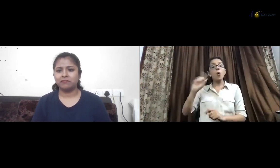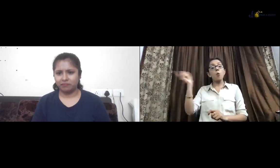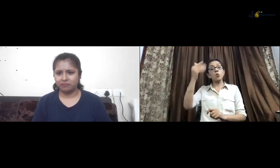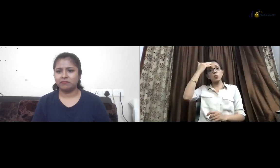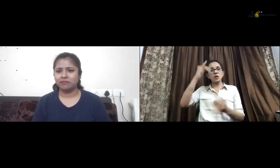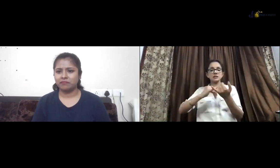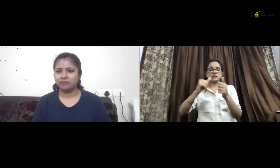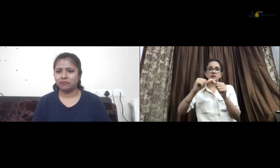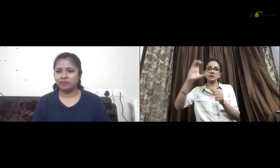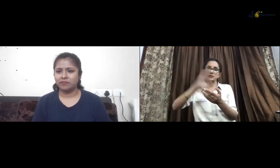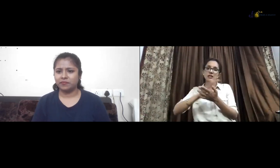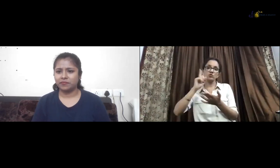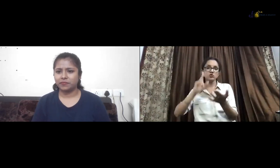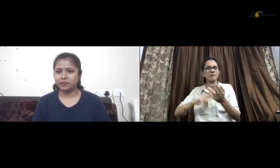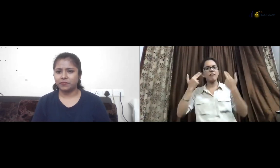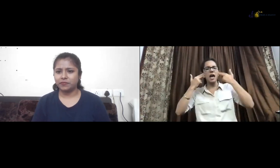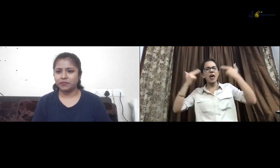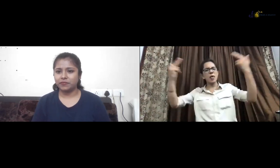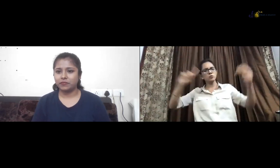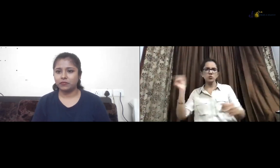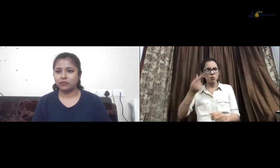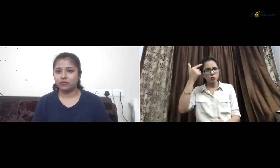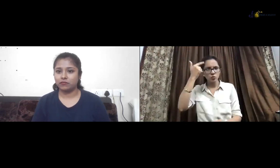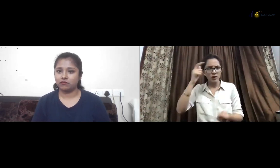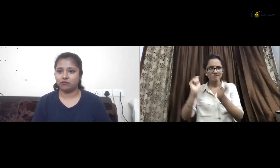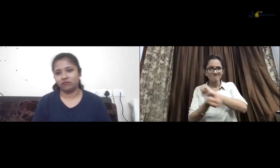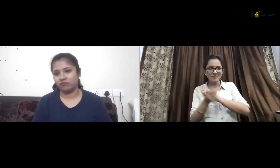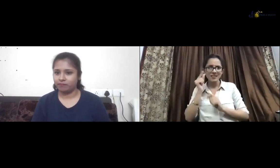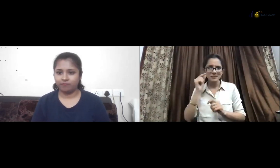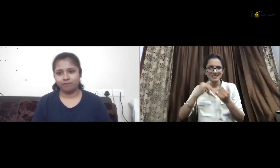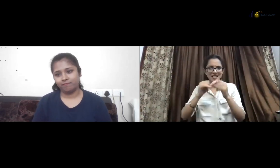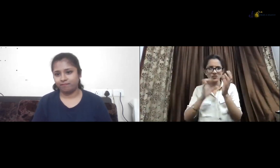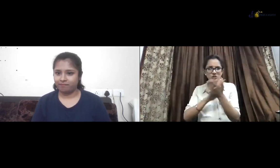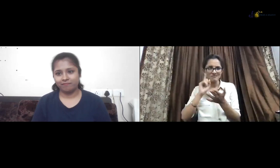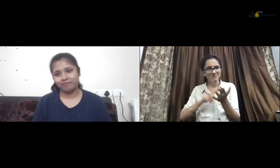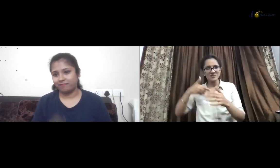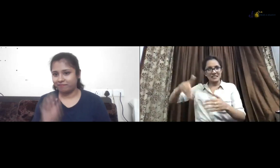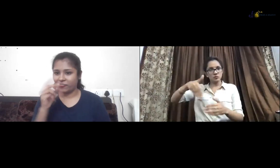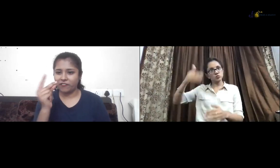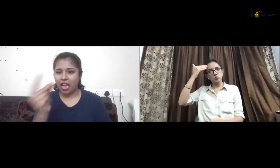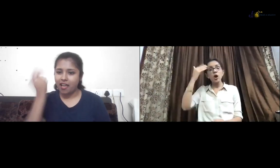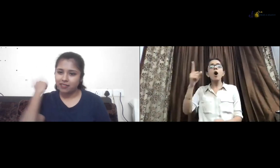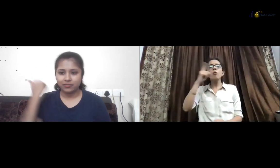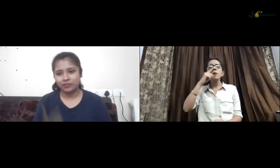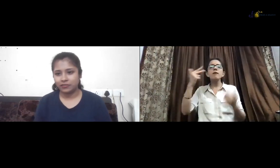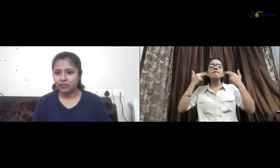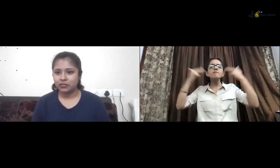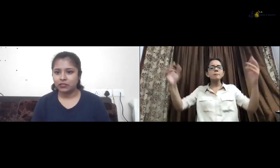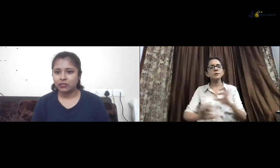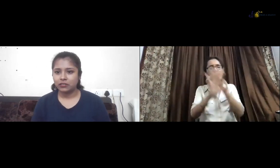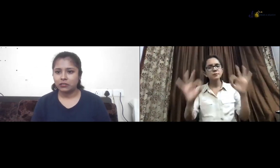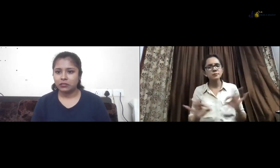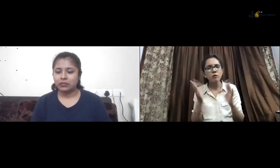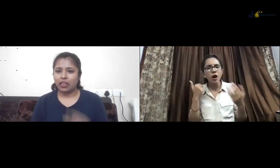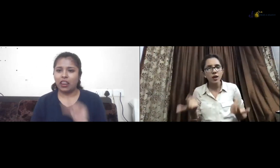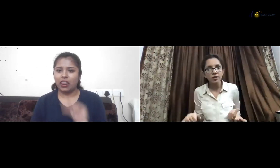being encouraged all the times. Everyone knows Sachin Tendulkar, right? Everyone knows Sachin Tendulkar, but